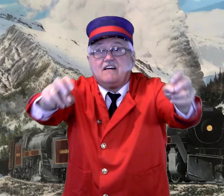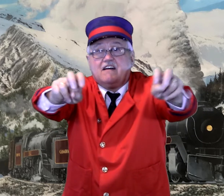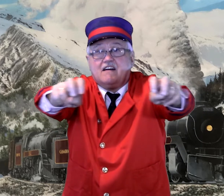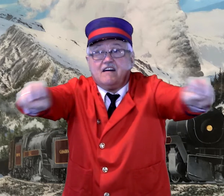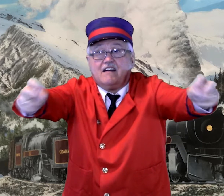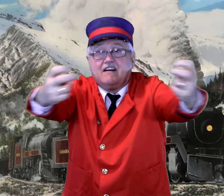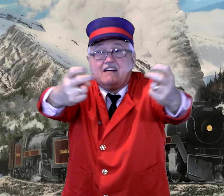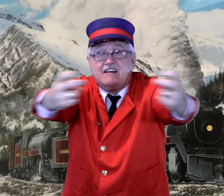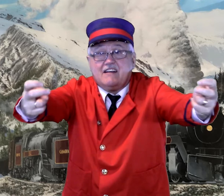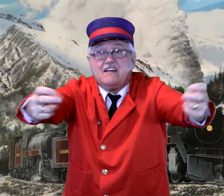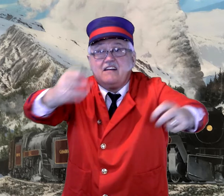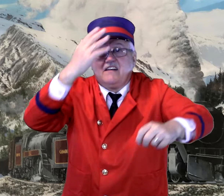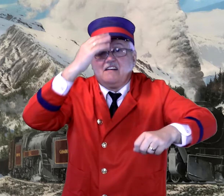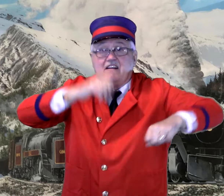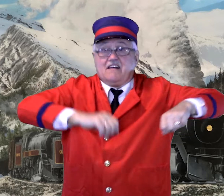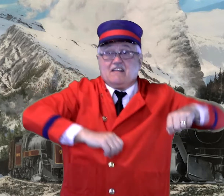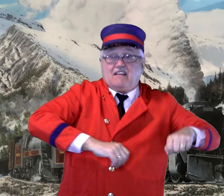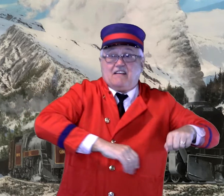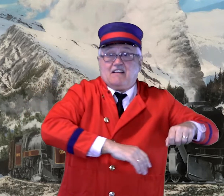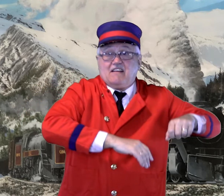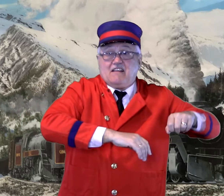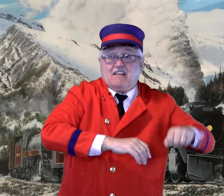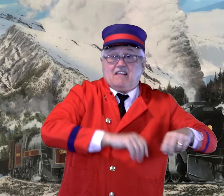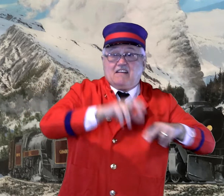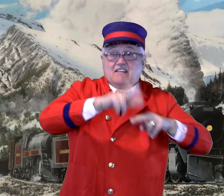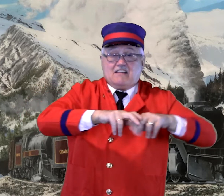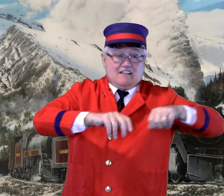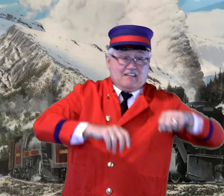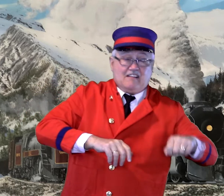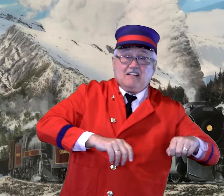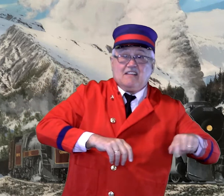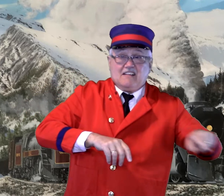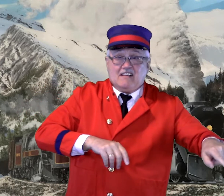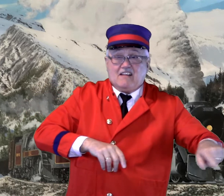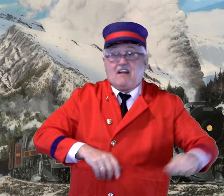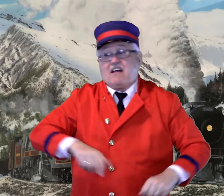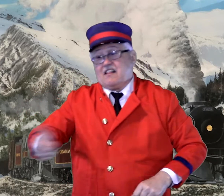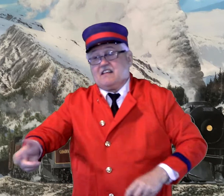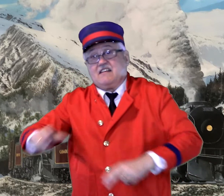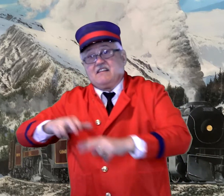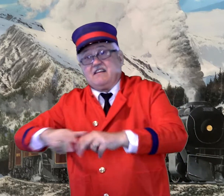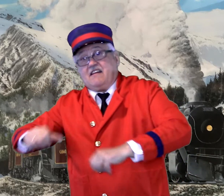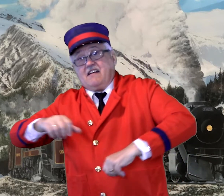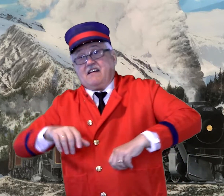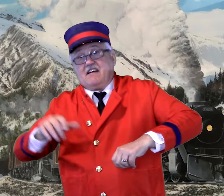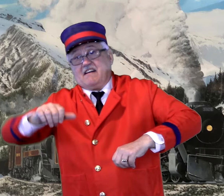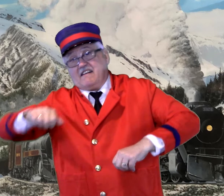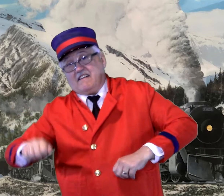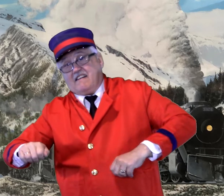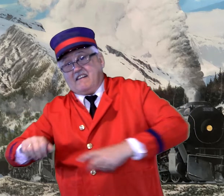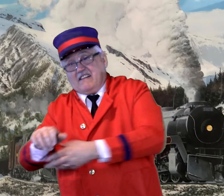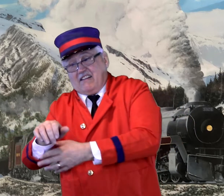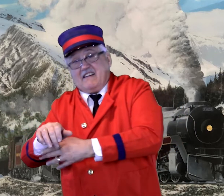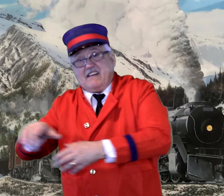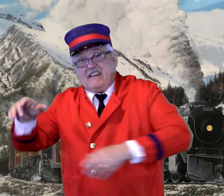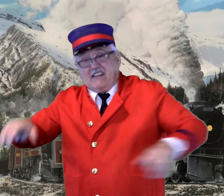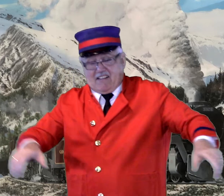are structured that they have kind of bench seats too wide on either side of the rail car, but they face the bench seat in front of